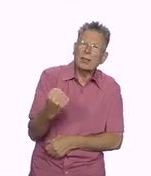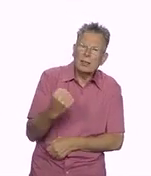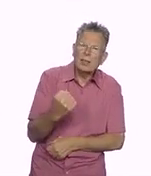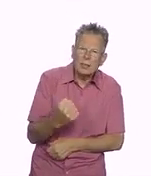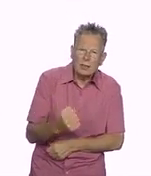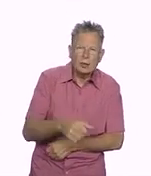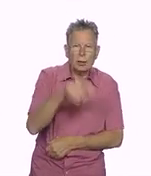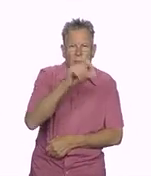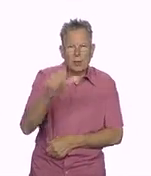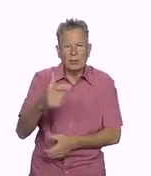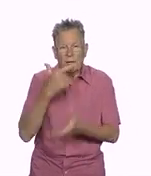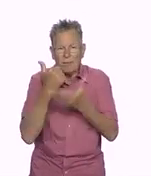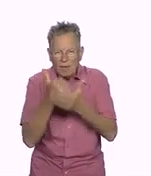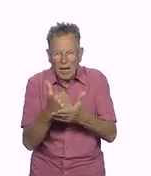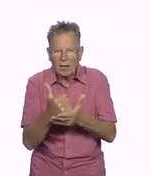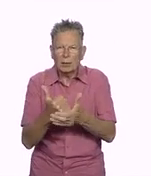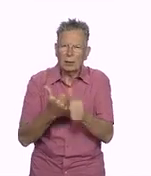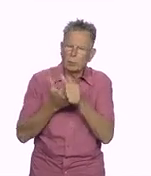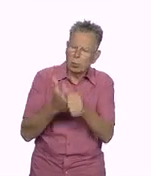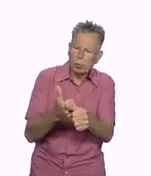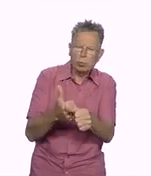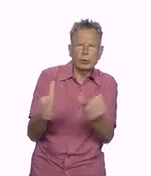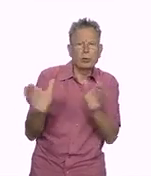Patient Advice and Support Service in Scotland,